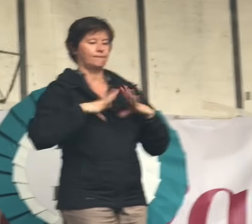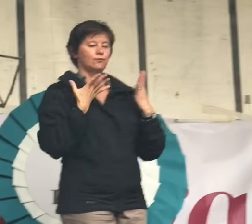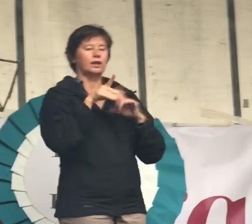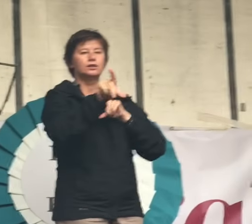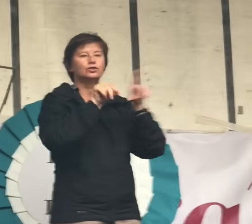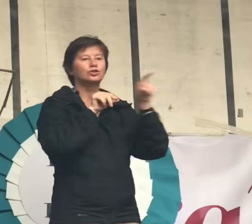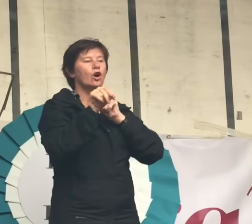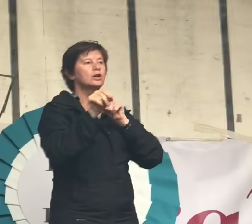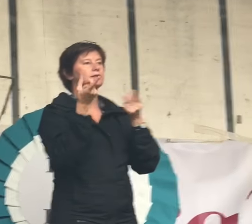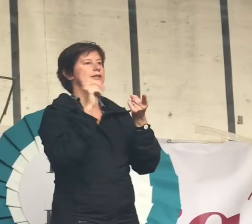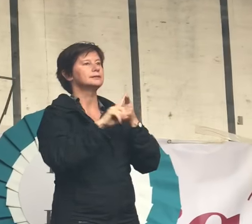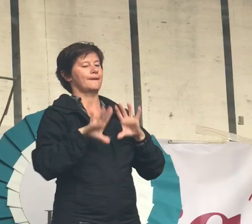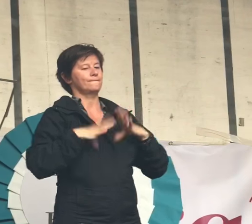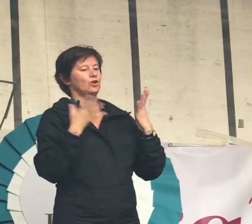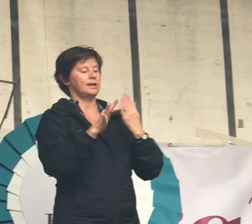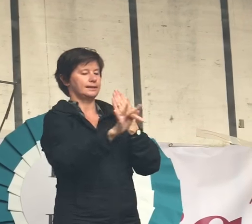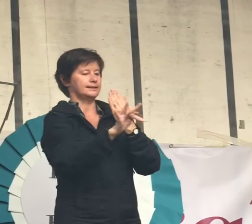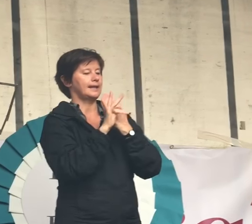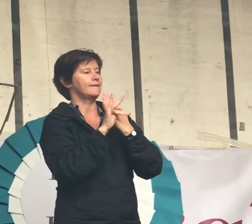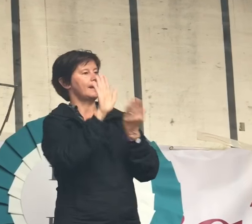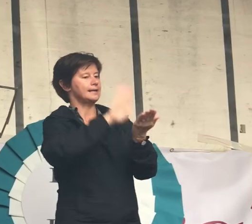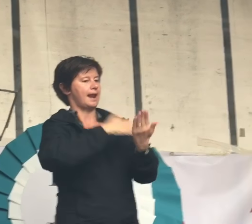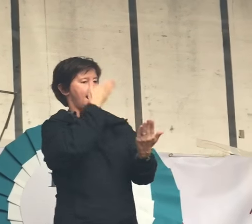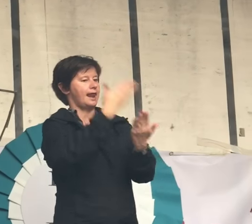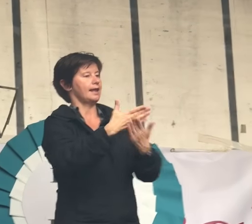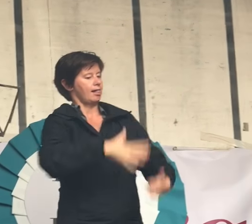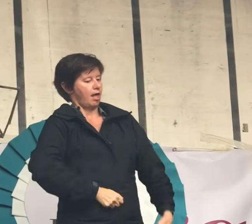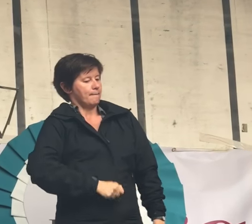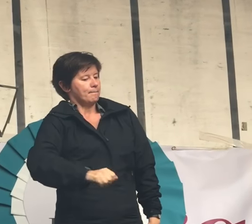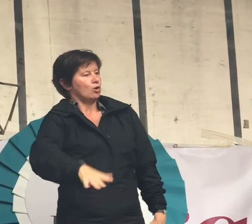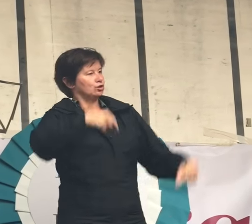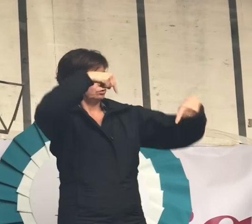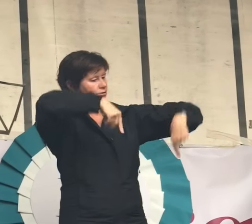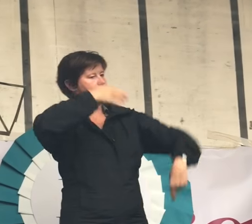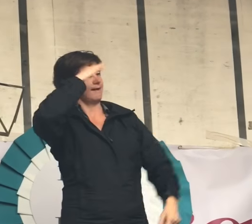free, safe and legal abortion in Ireland.